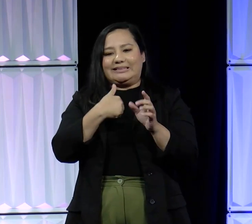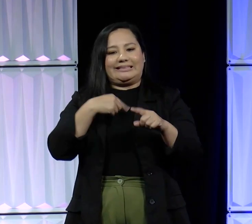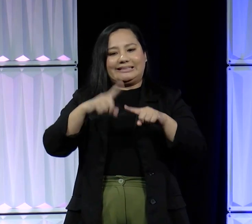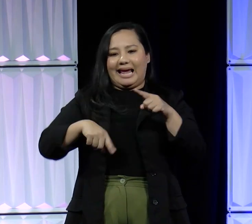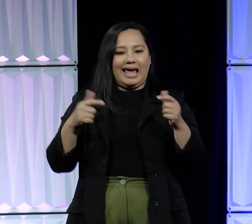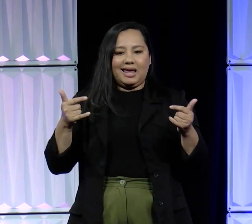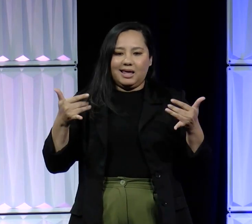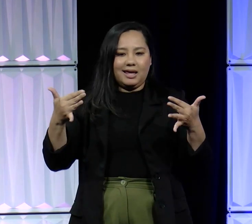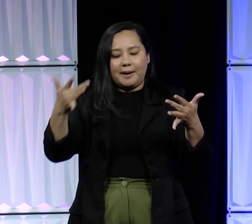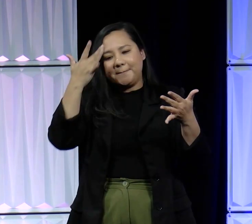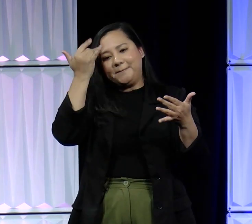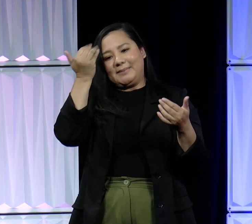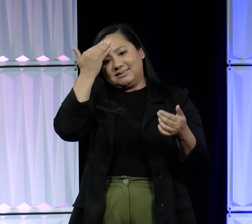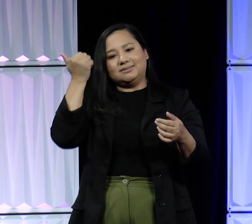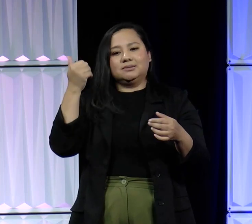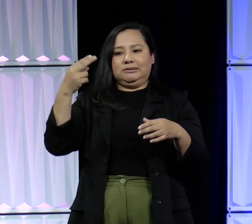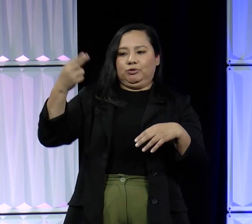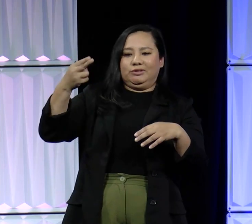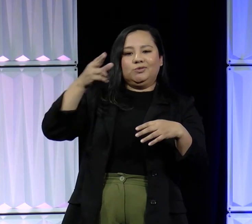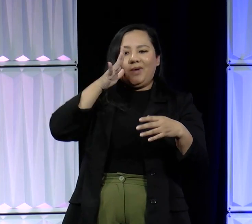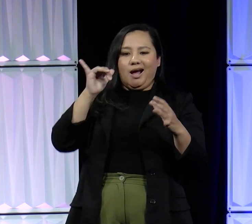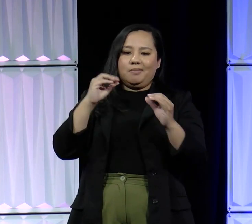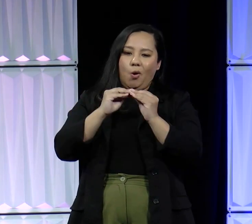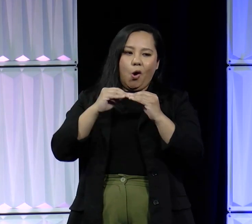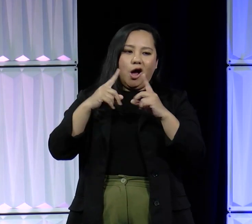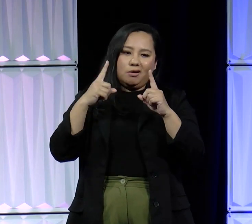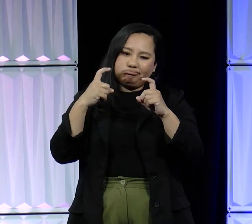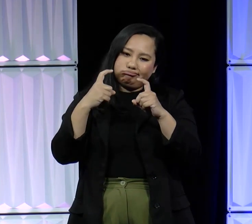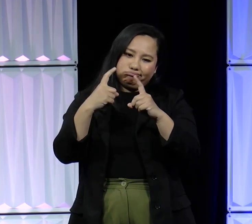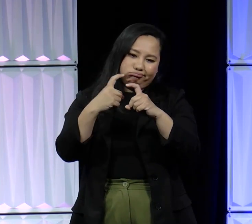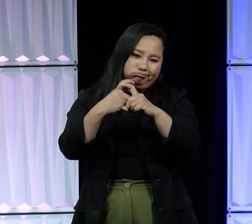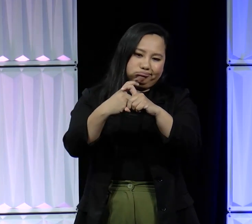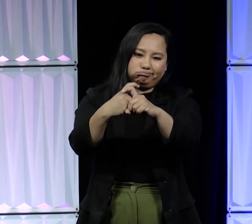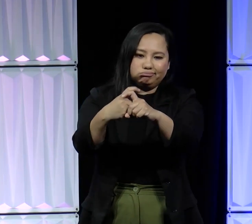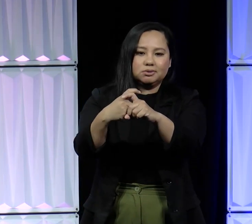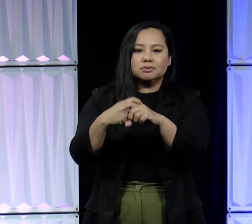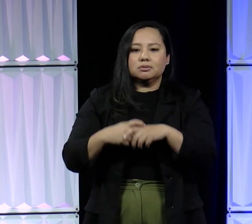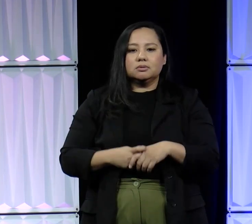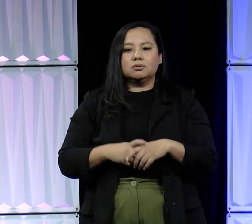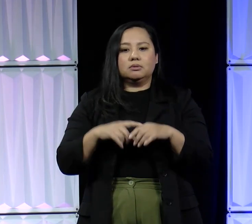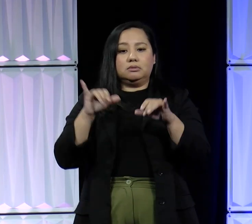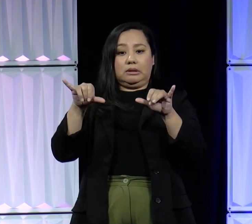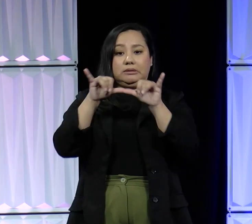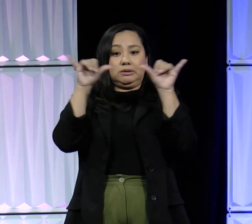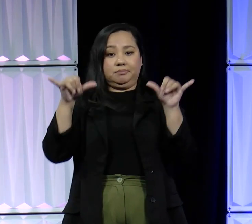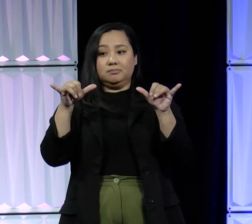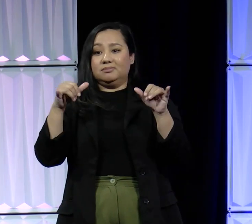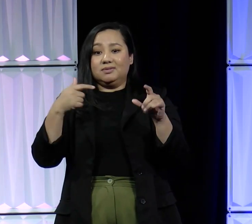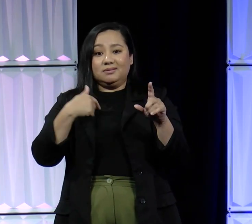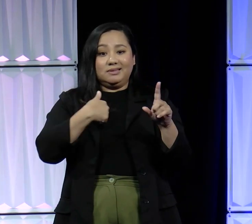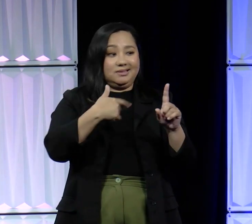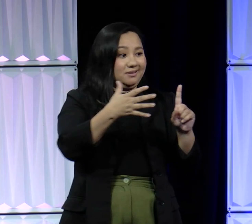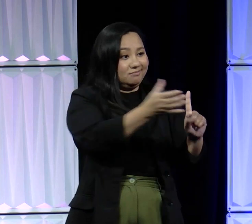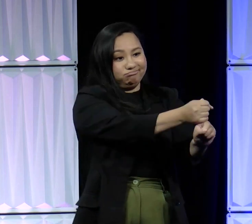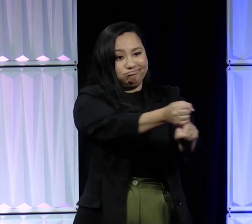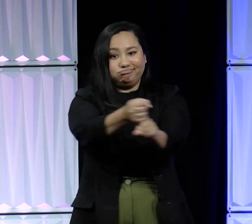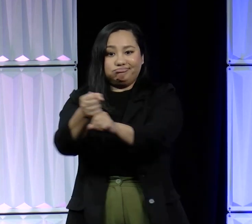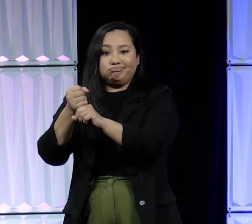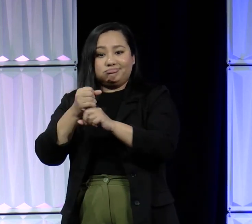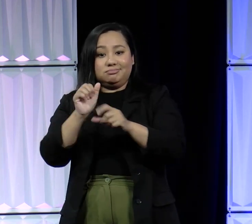That's a system designed to capture slaves cannot be places of safety, support, and healing.